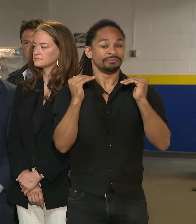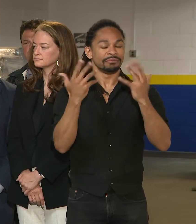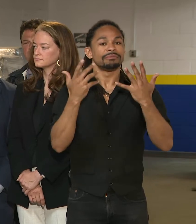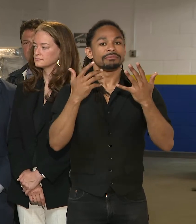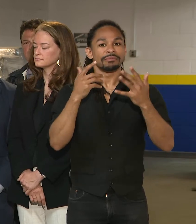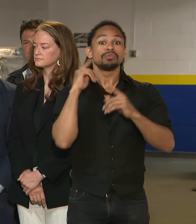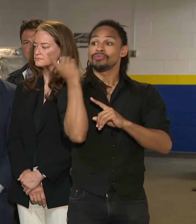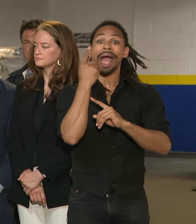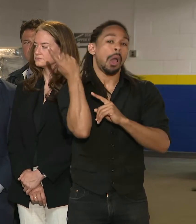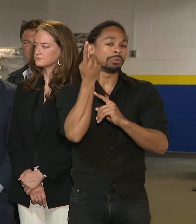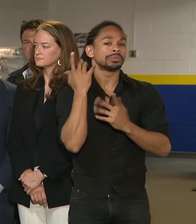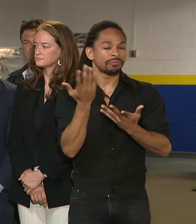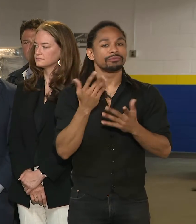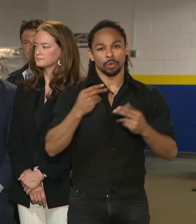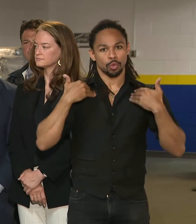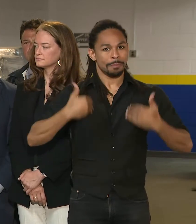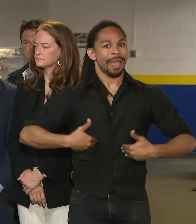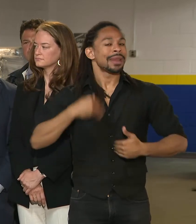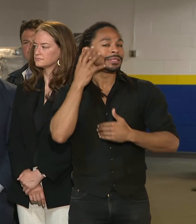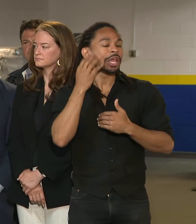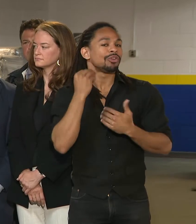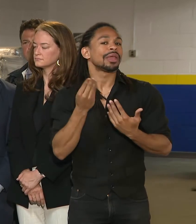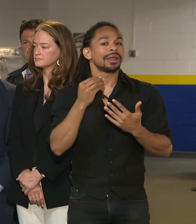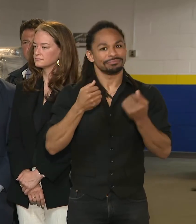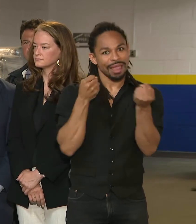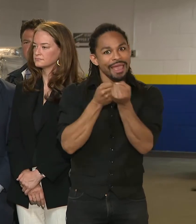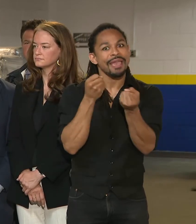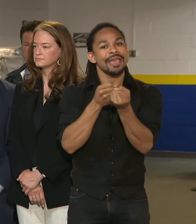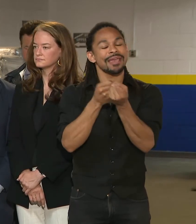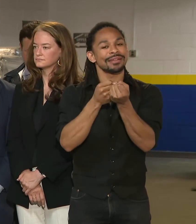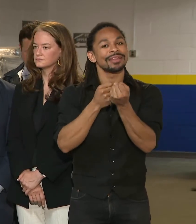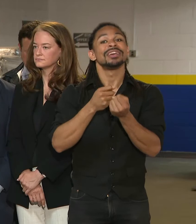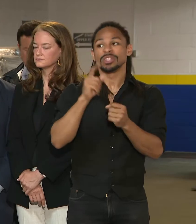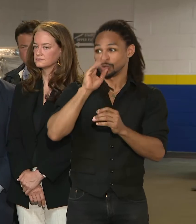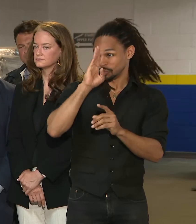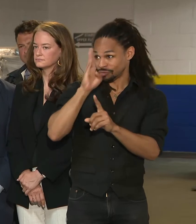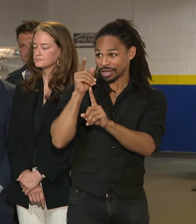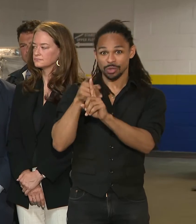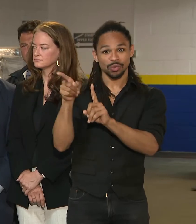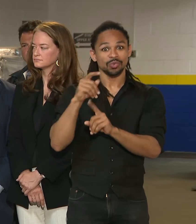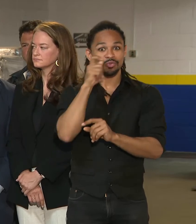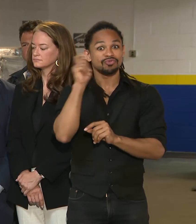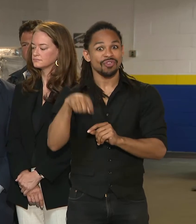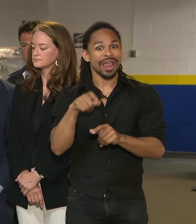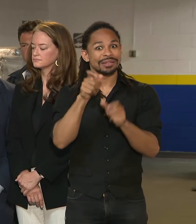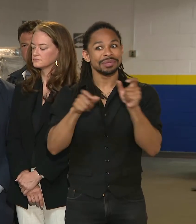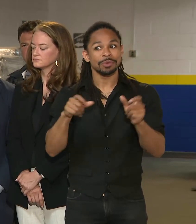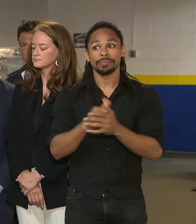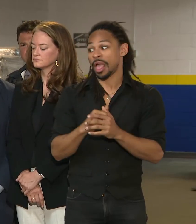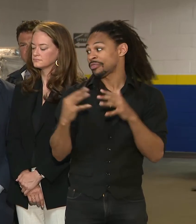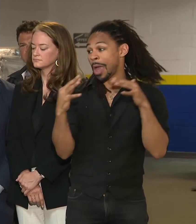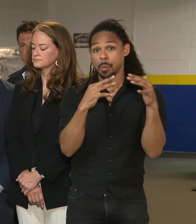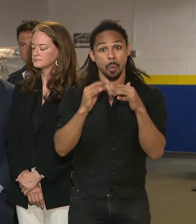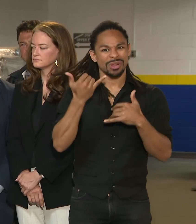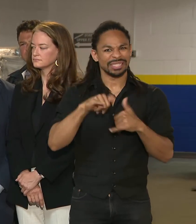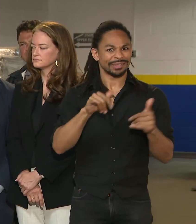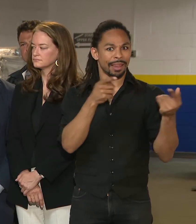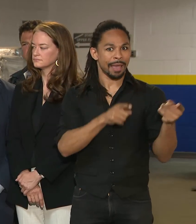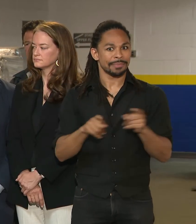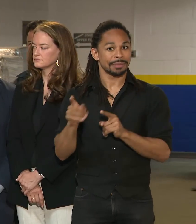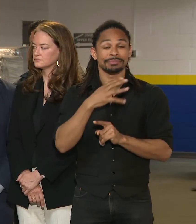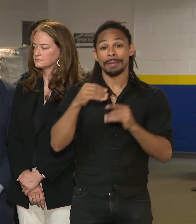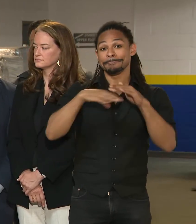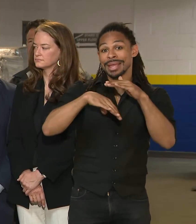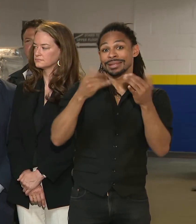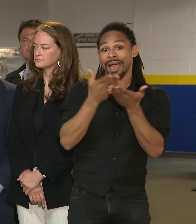aid directly to those in Ukraine. The war is still going on, and basic items are